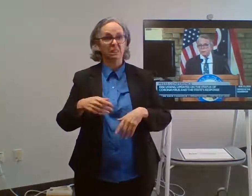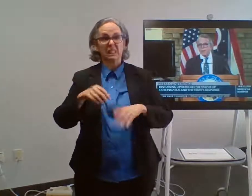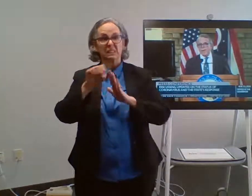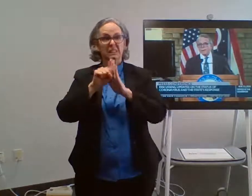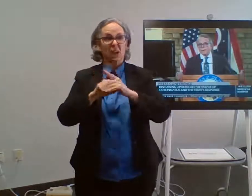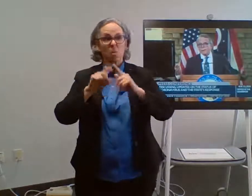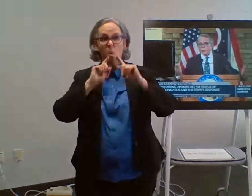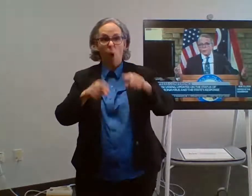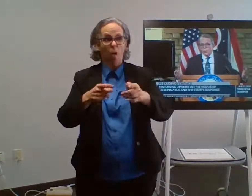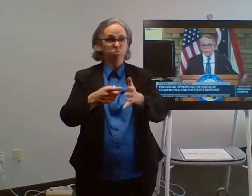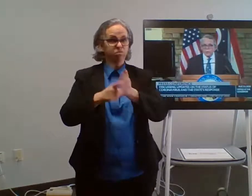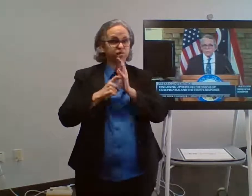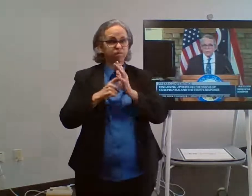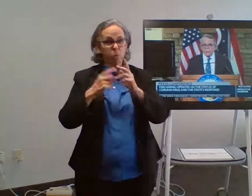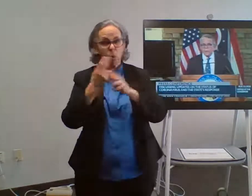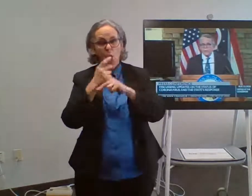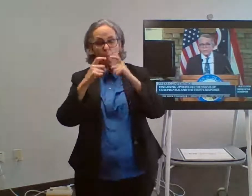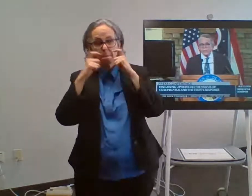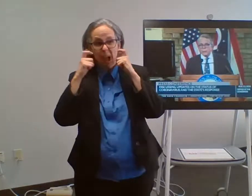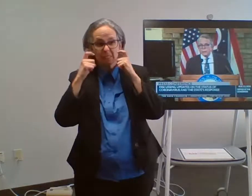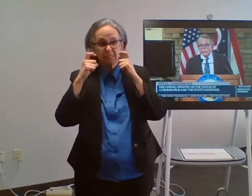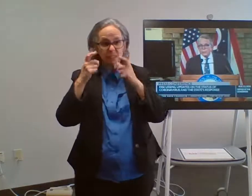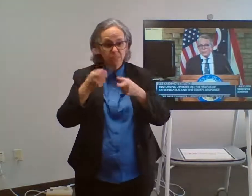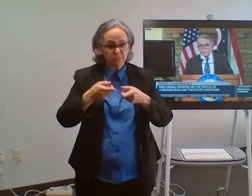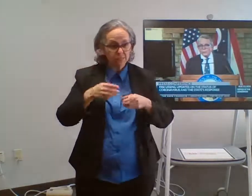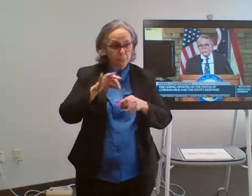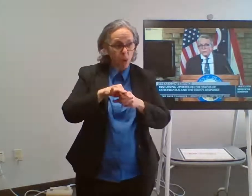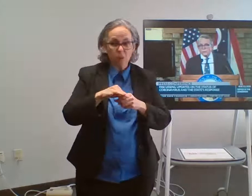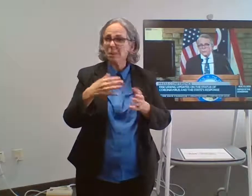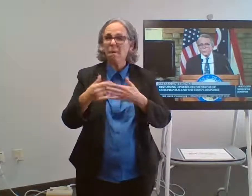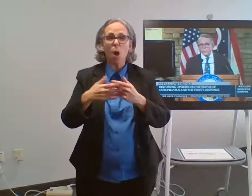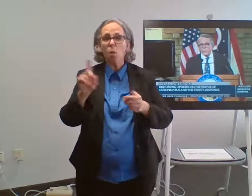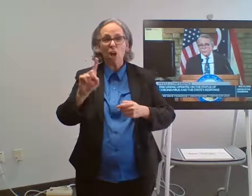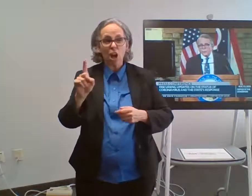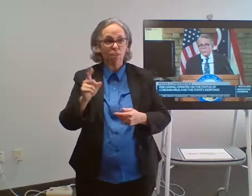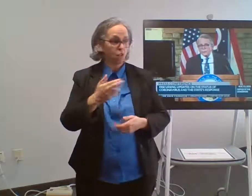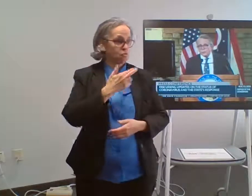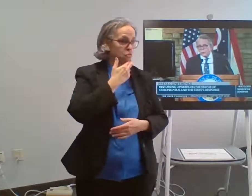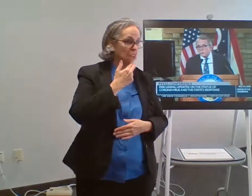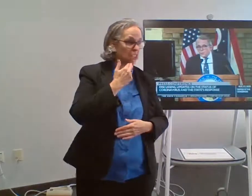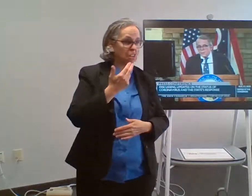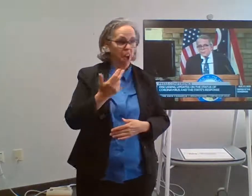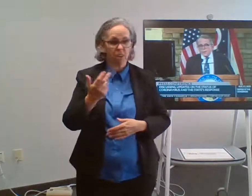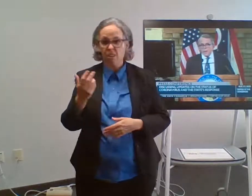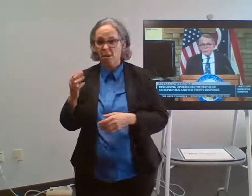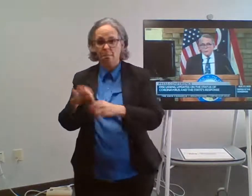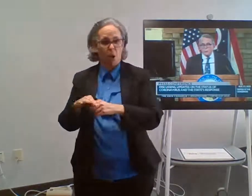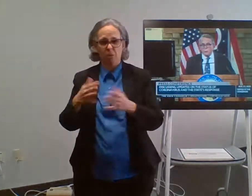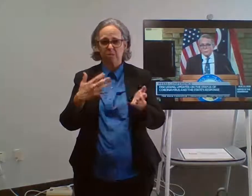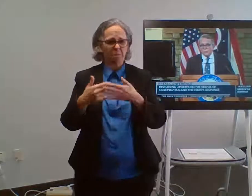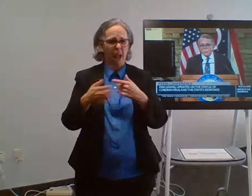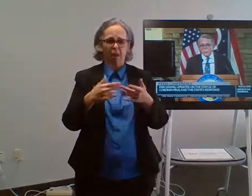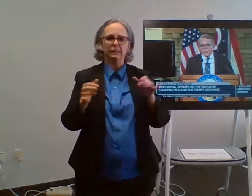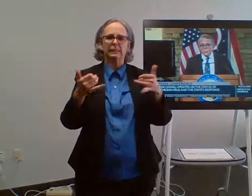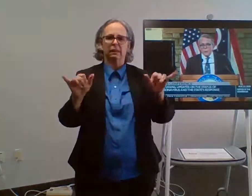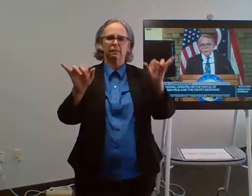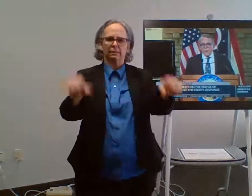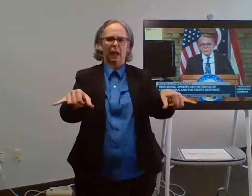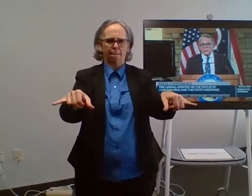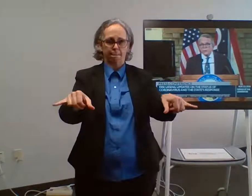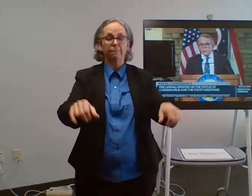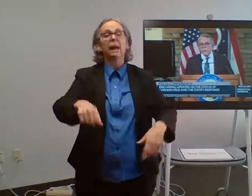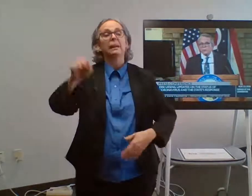That applies everywhere, when it fits within the order. So, yeah, people need to